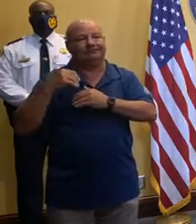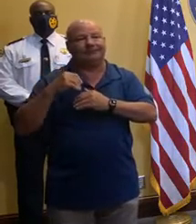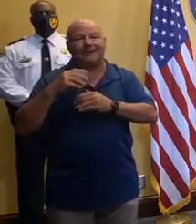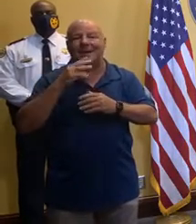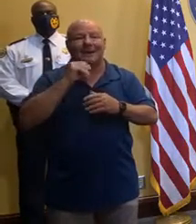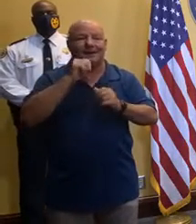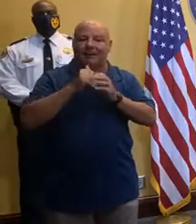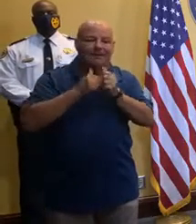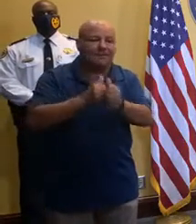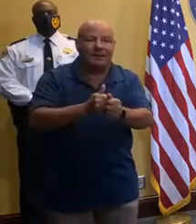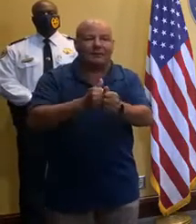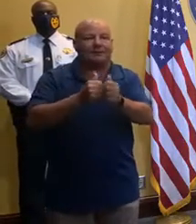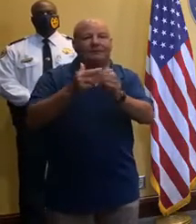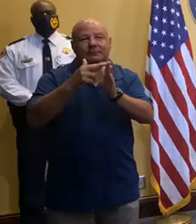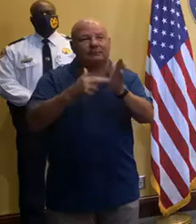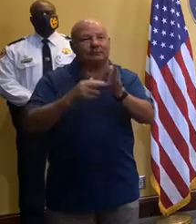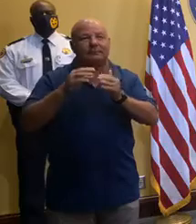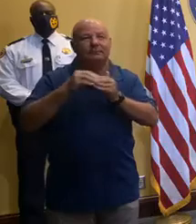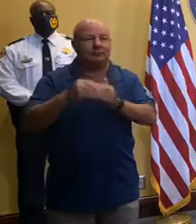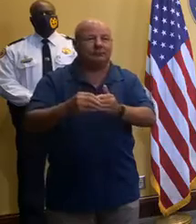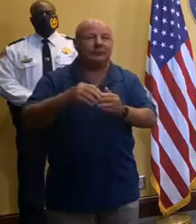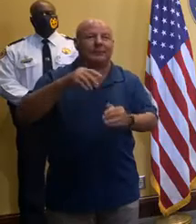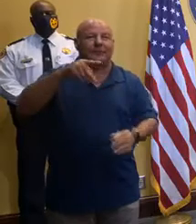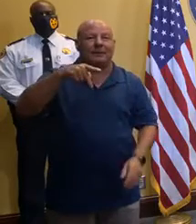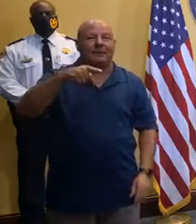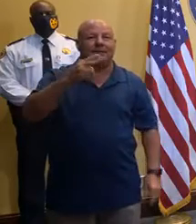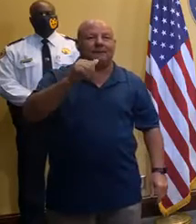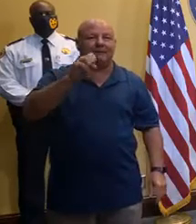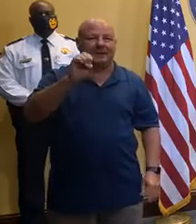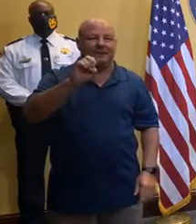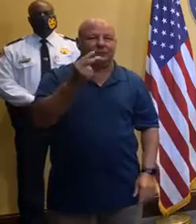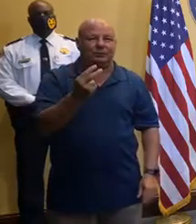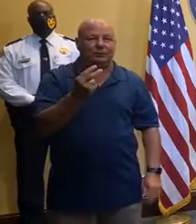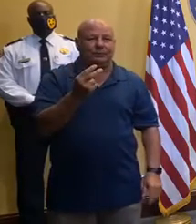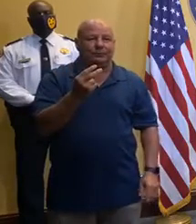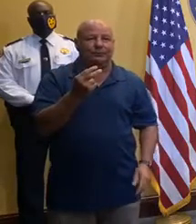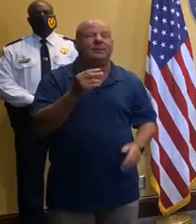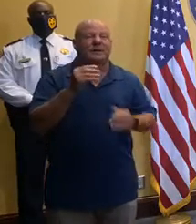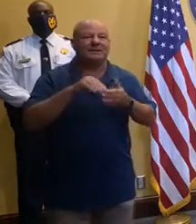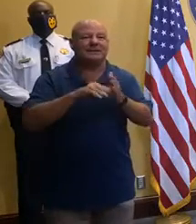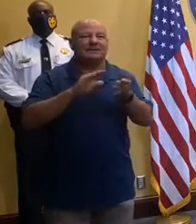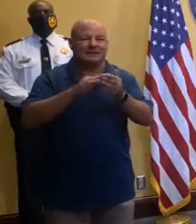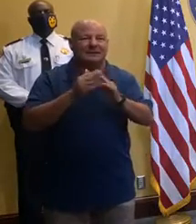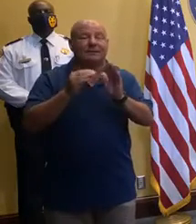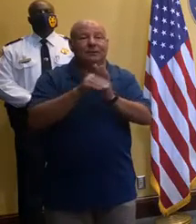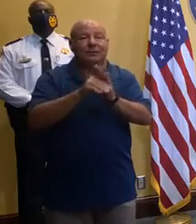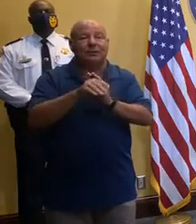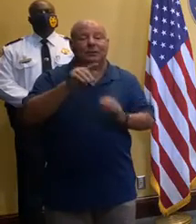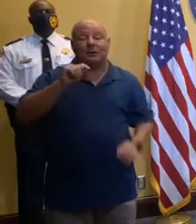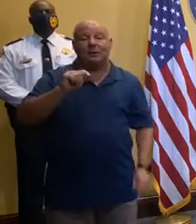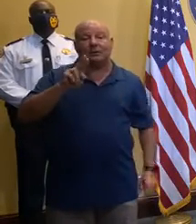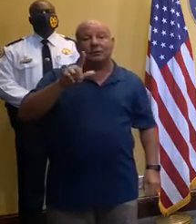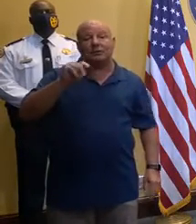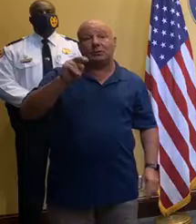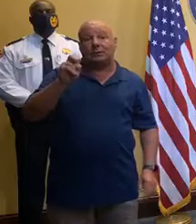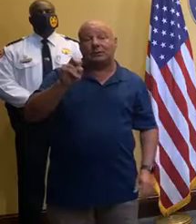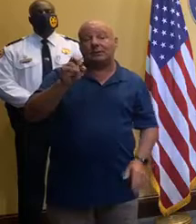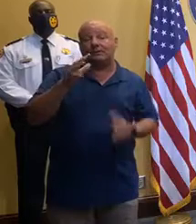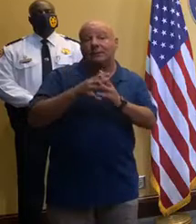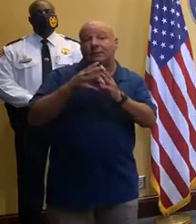with the Phase 2 guidelines in the city of New Orleans. As it relates to Tulane football, this was something